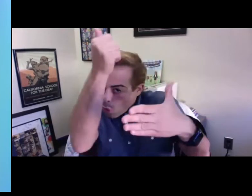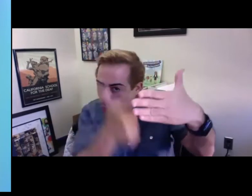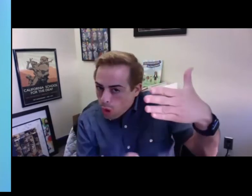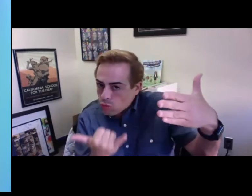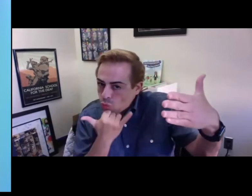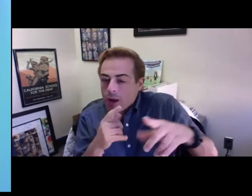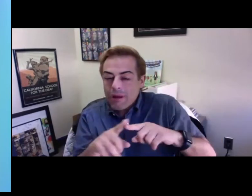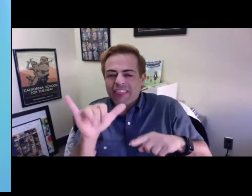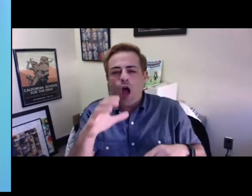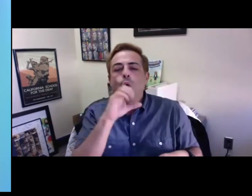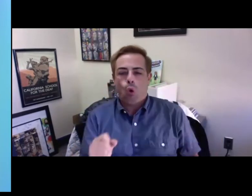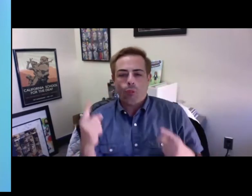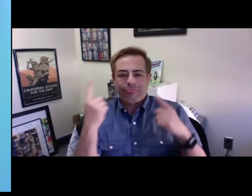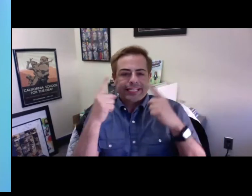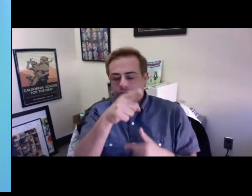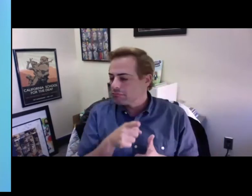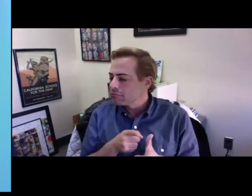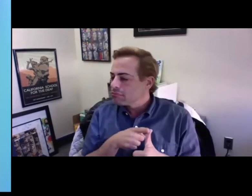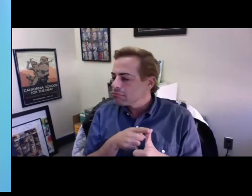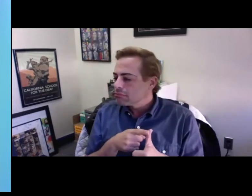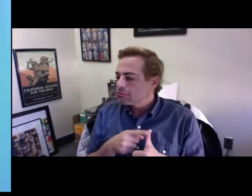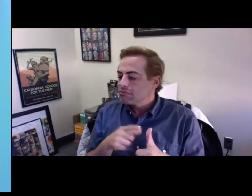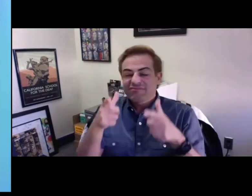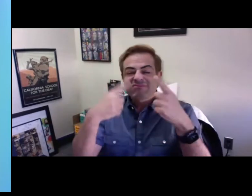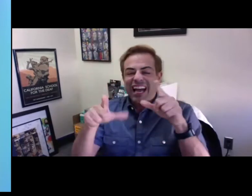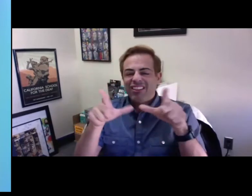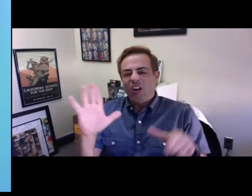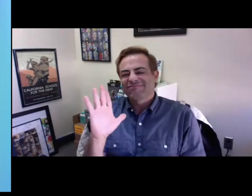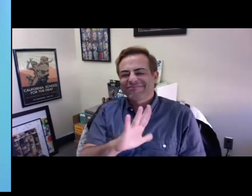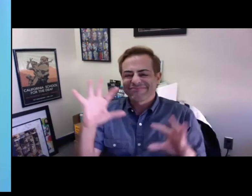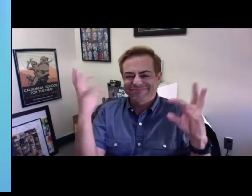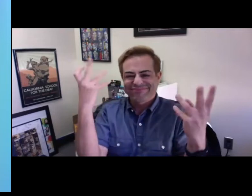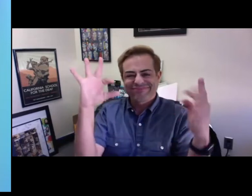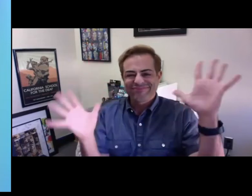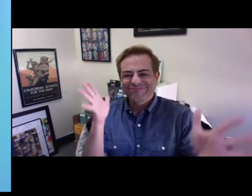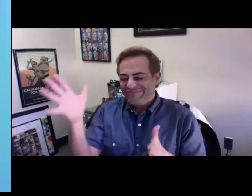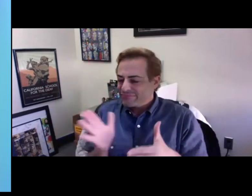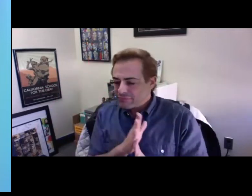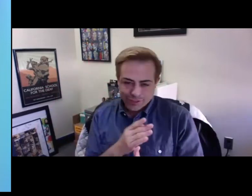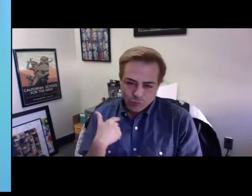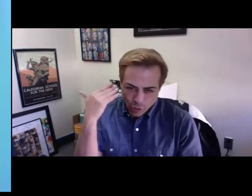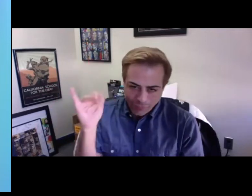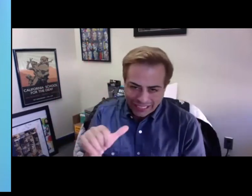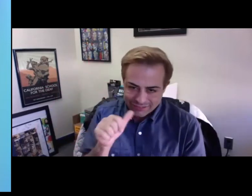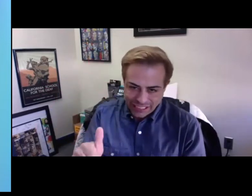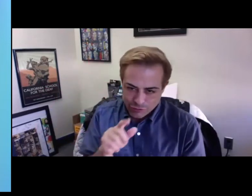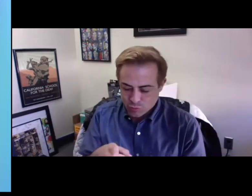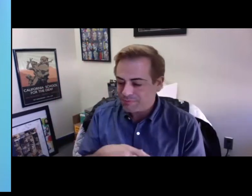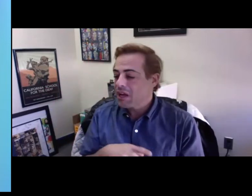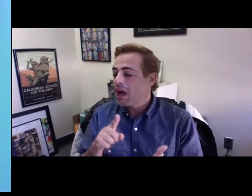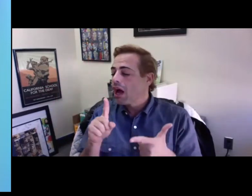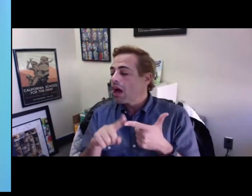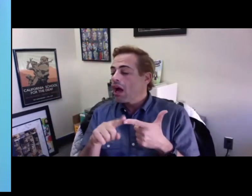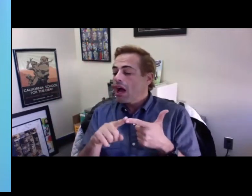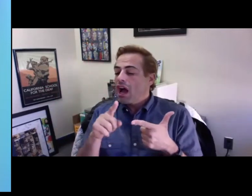myth. Now, I want to emphasize that all of these are wrong. They are not correct statements, such as sign language